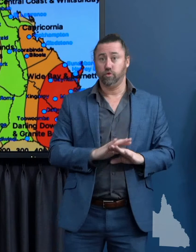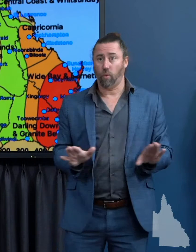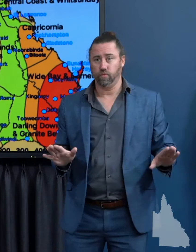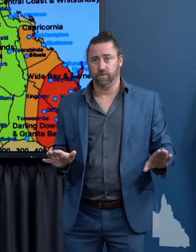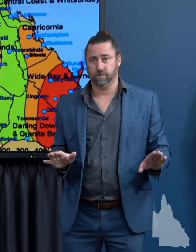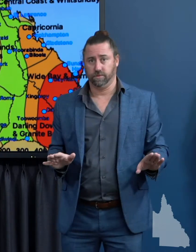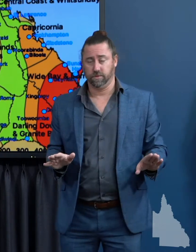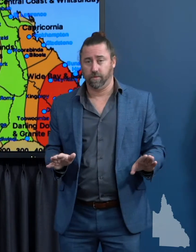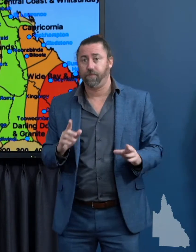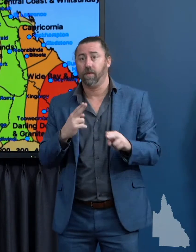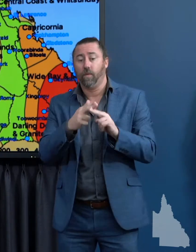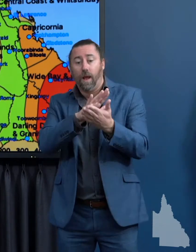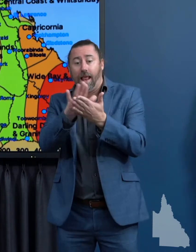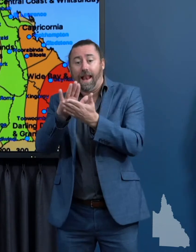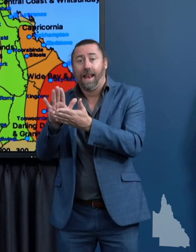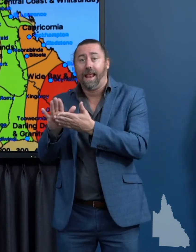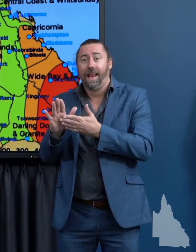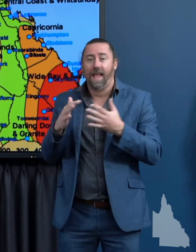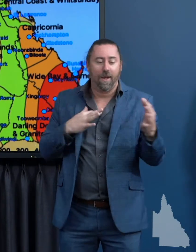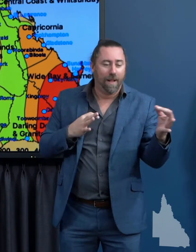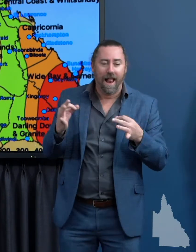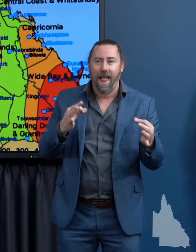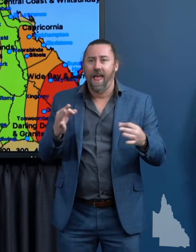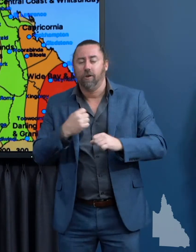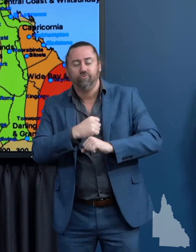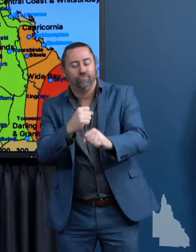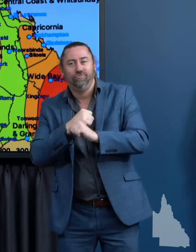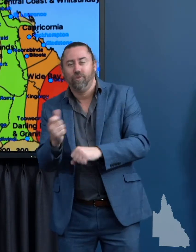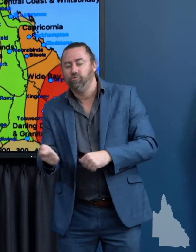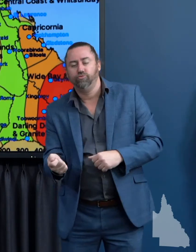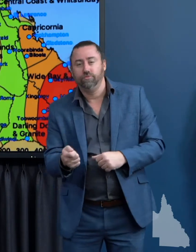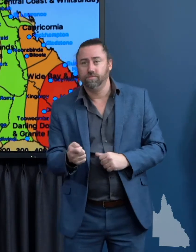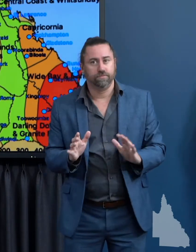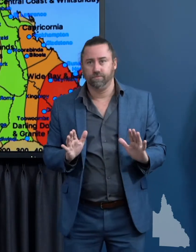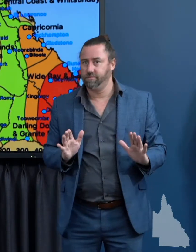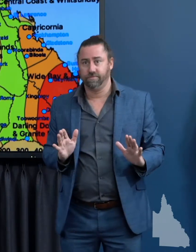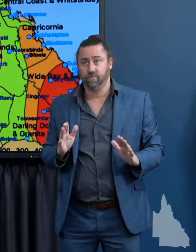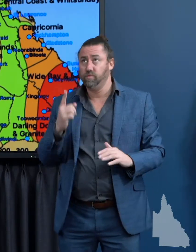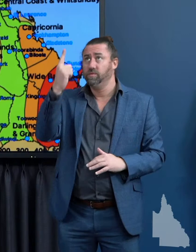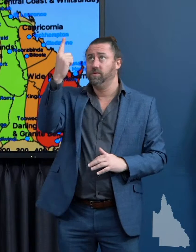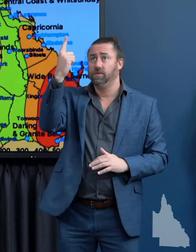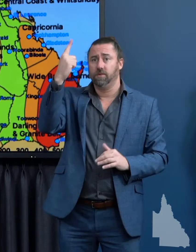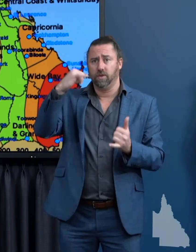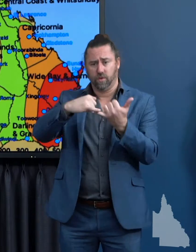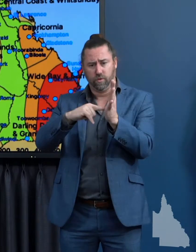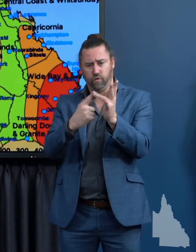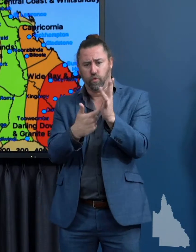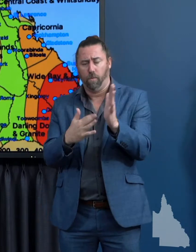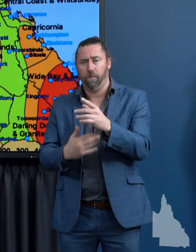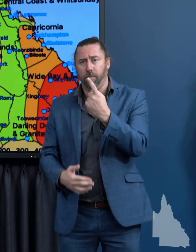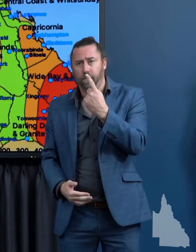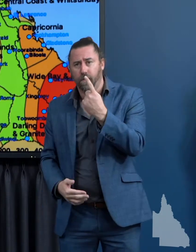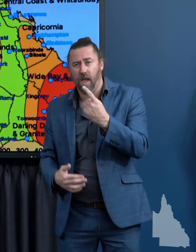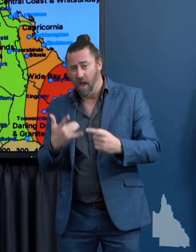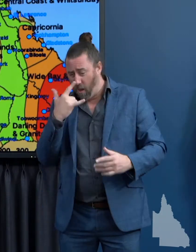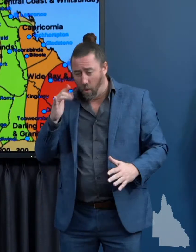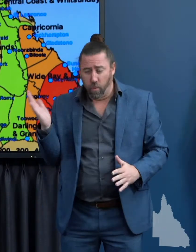asking that please put your clean-up activities on hold during these storms. We've heard of severe